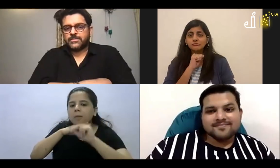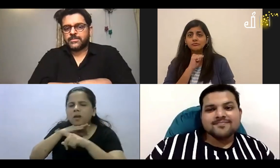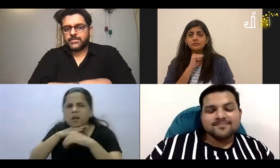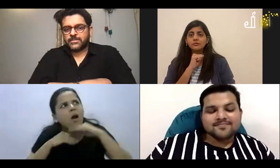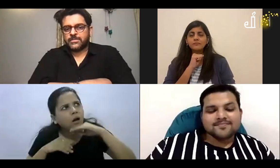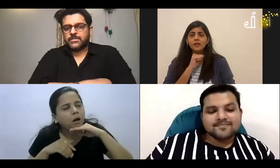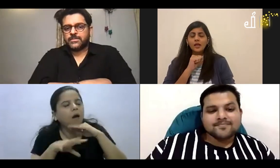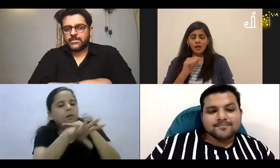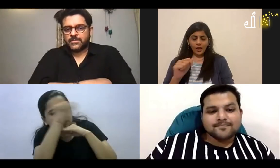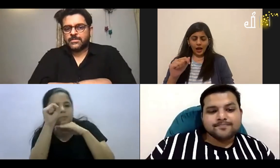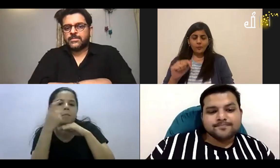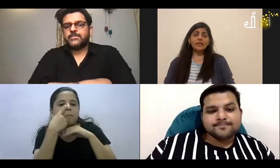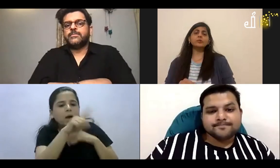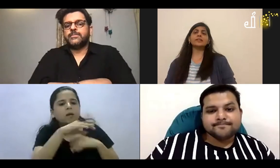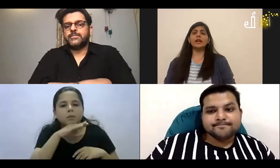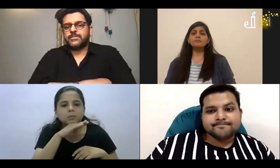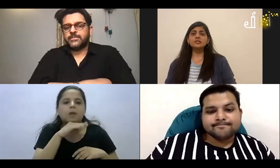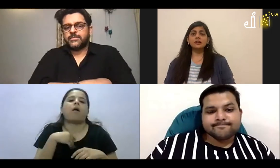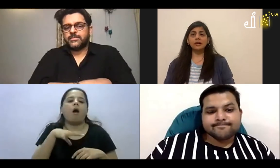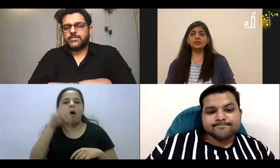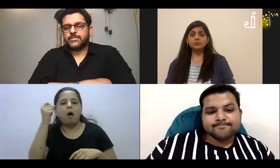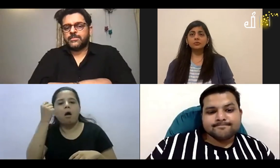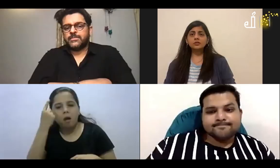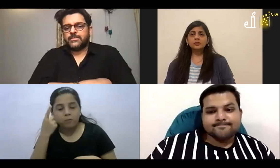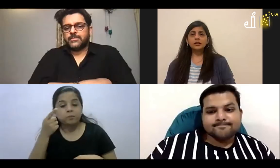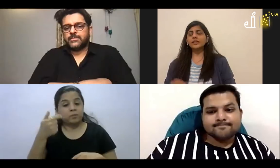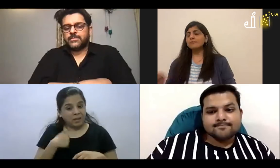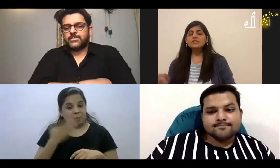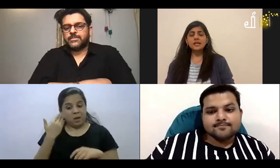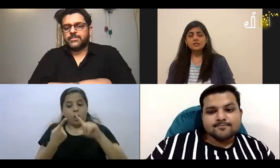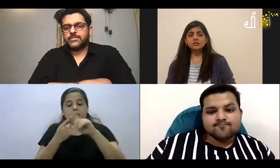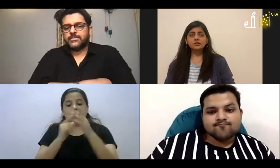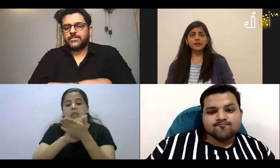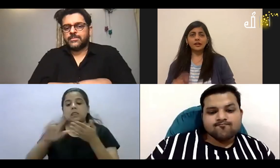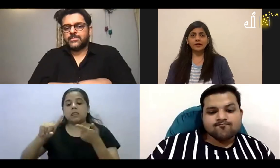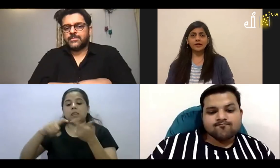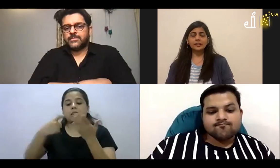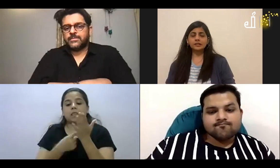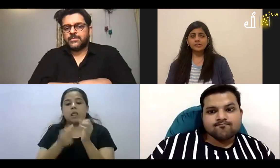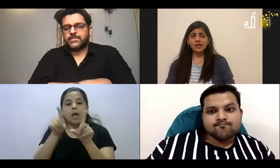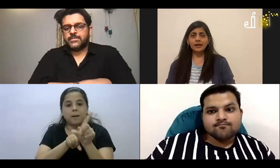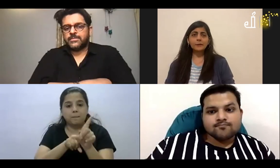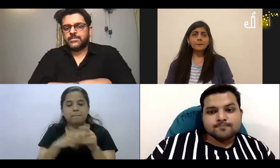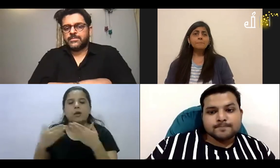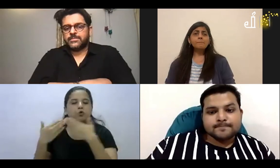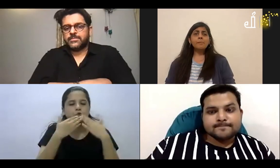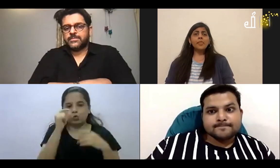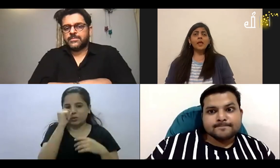pronunciation. I went to a therapist near my school, a therapy center in Adyar here in